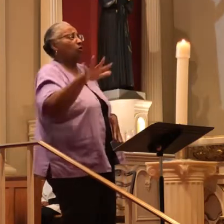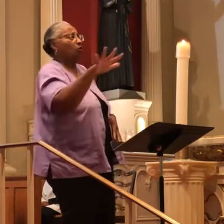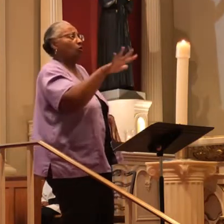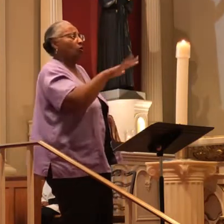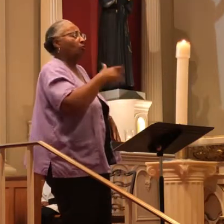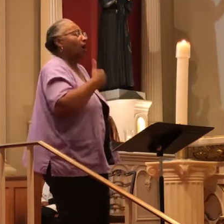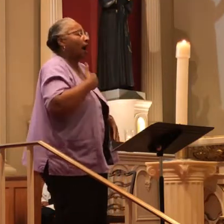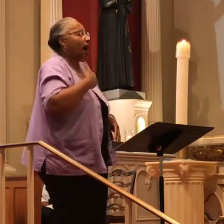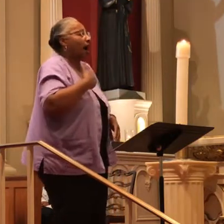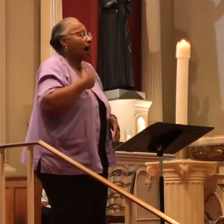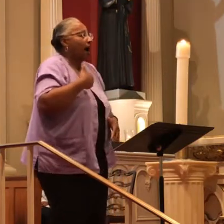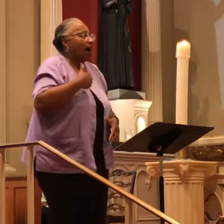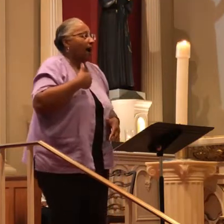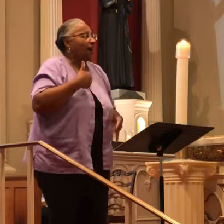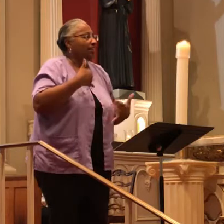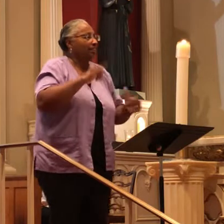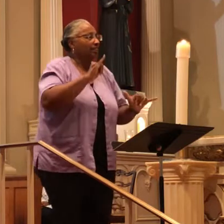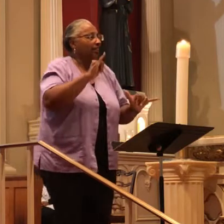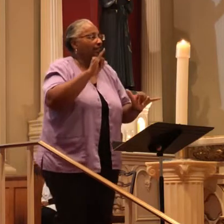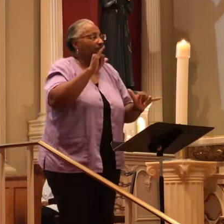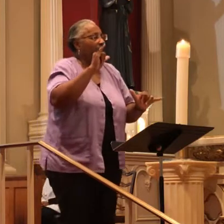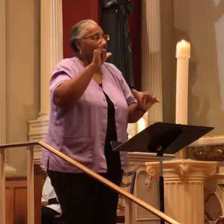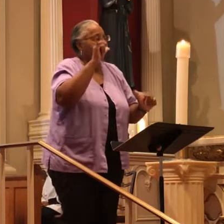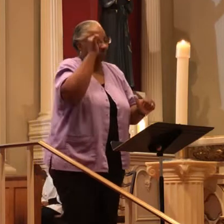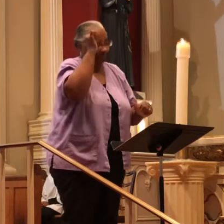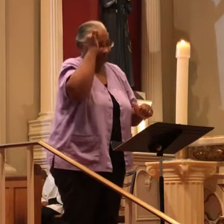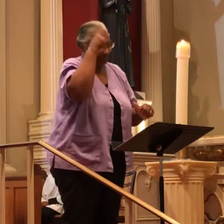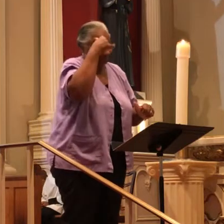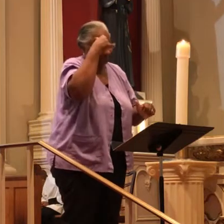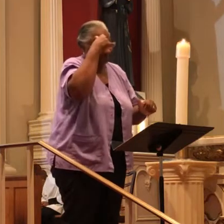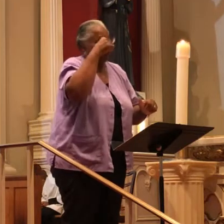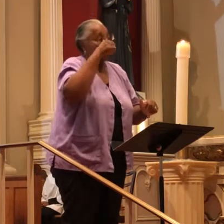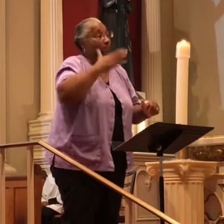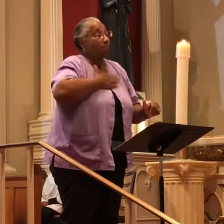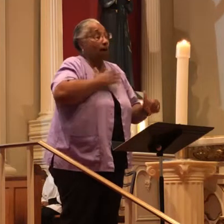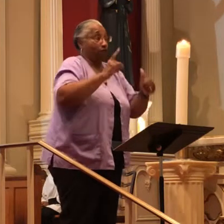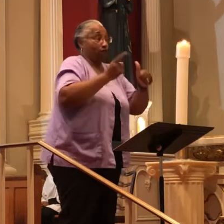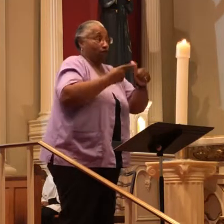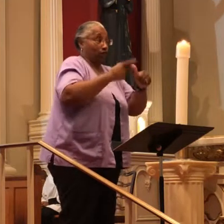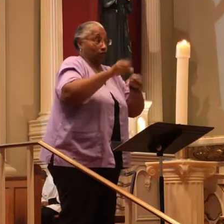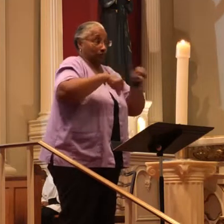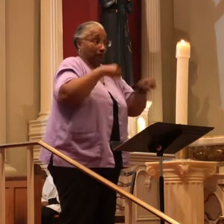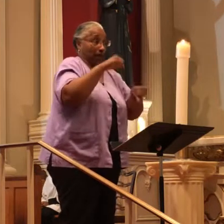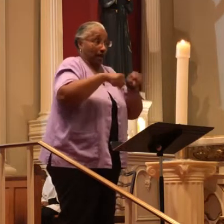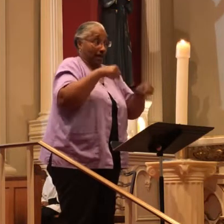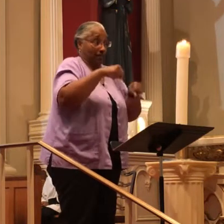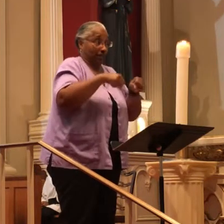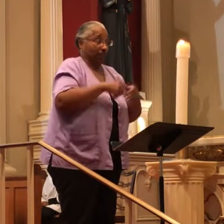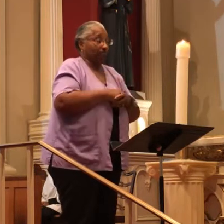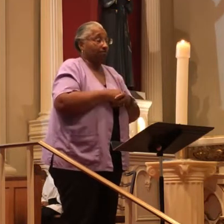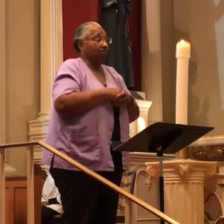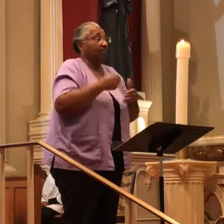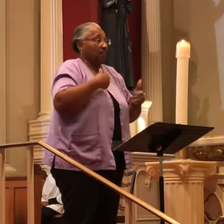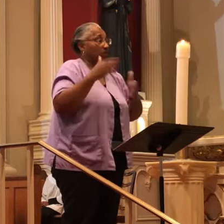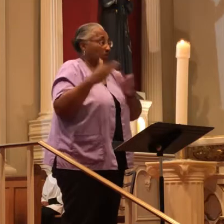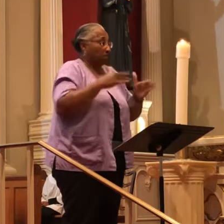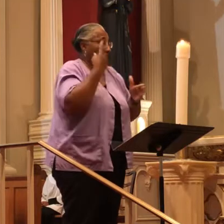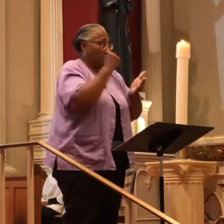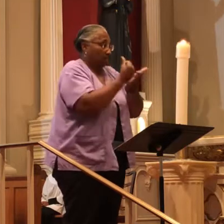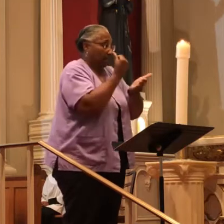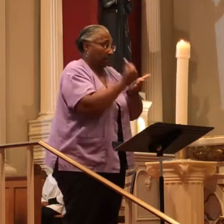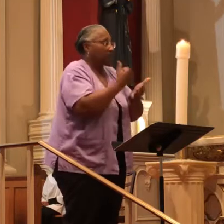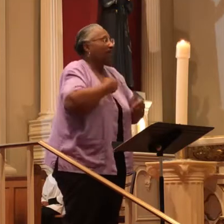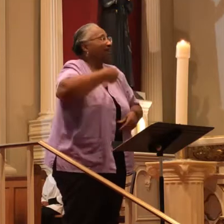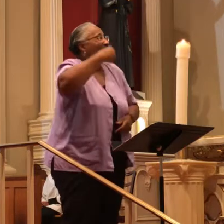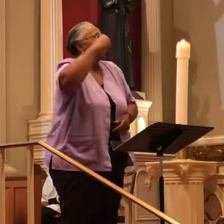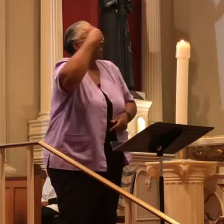still remember my first bike. And I was thinking of that in light of gifts and what